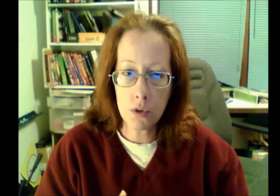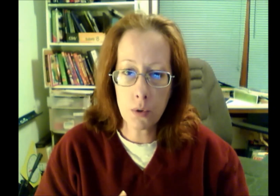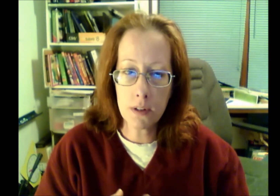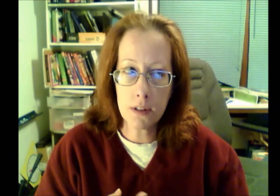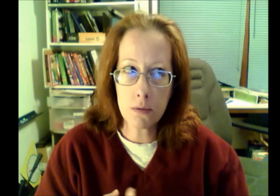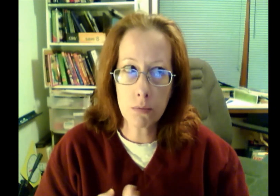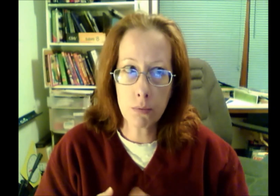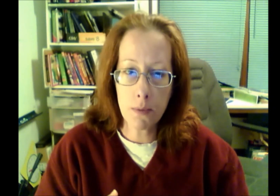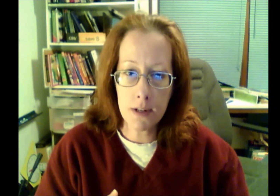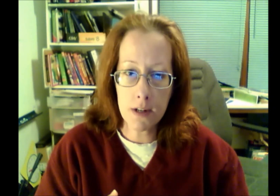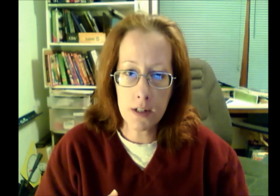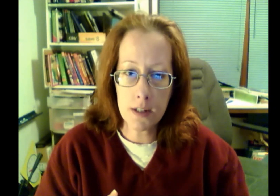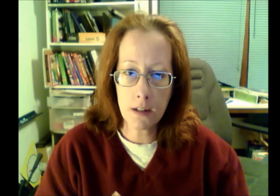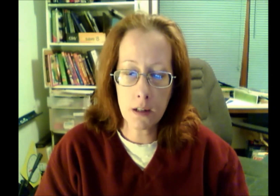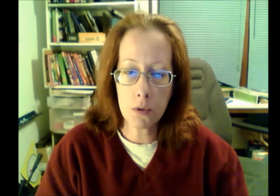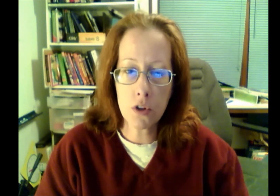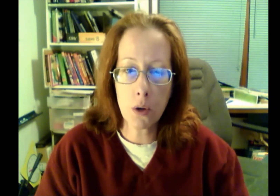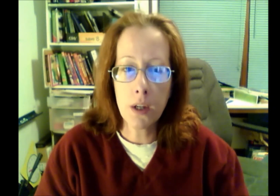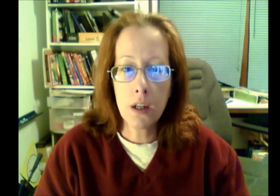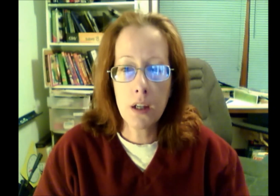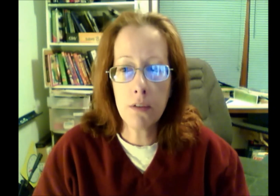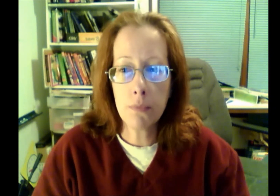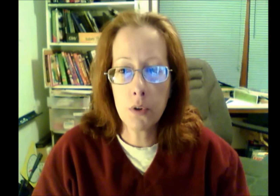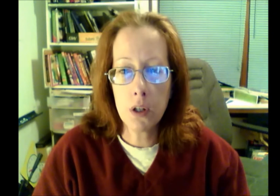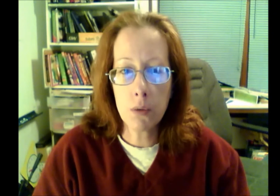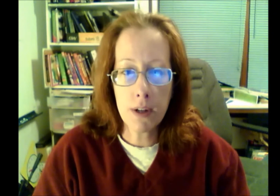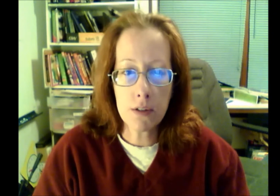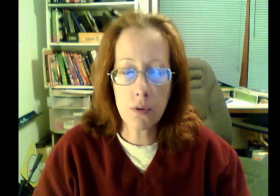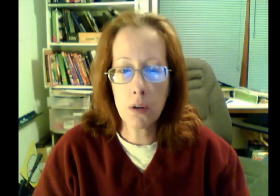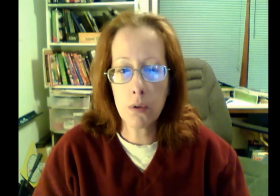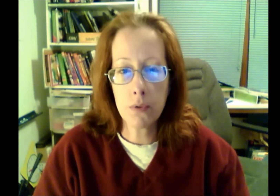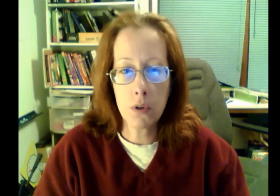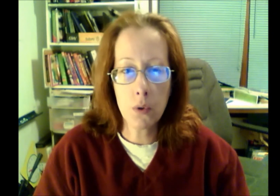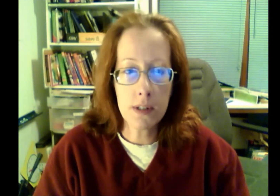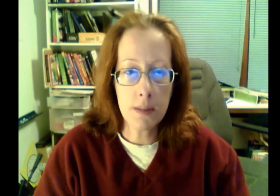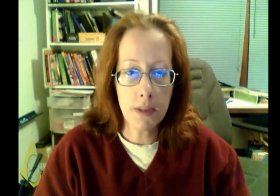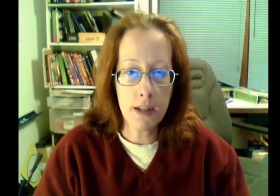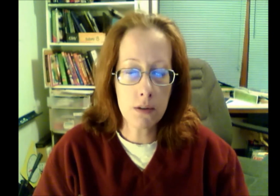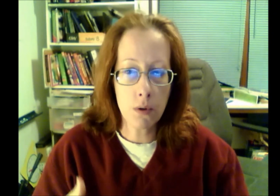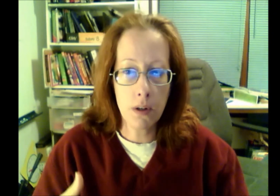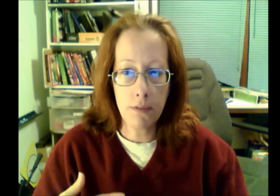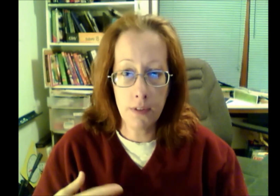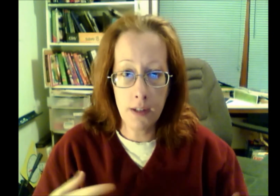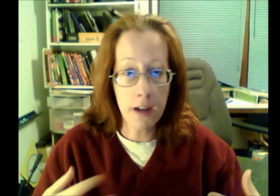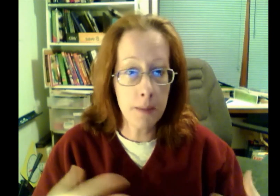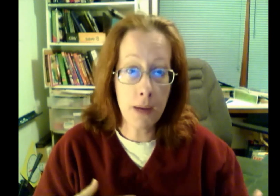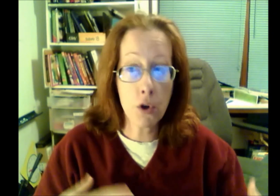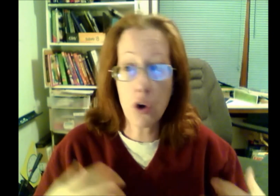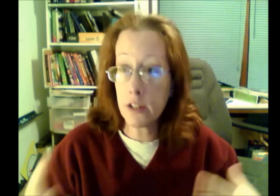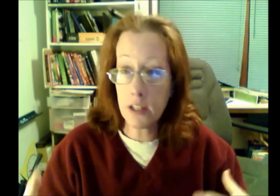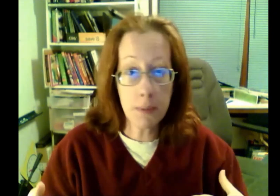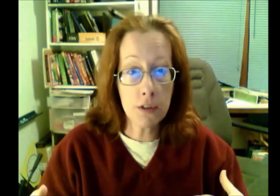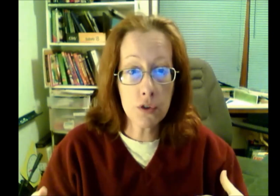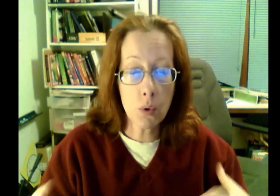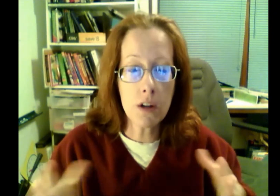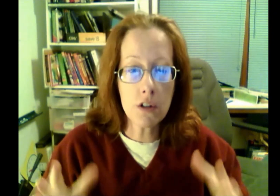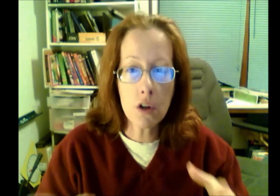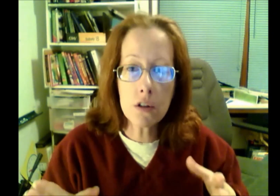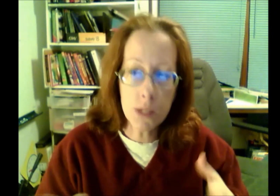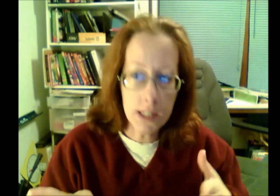at least rudimentary sign language. So if we're in a restaurant, or if we're in a noisy place, or if I could be out in the car and he could be in the store, as long as we can see